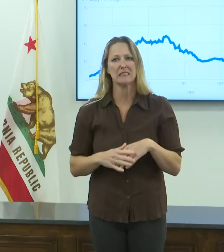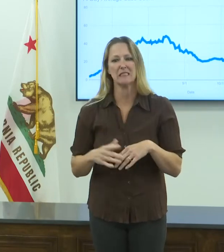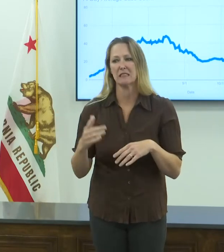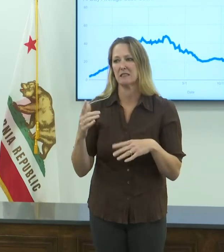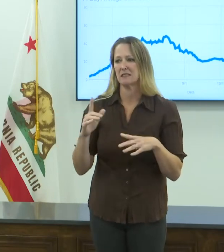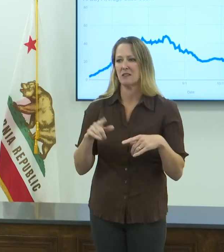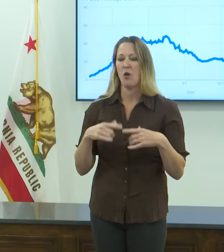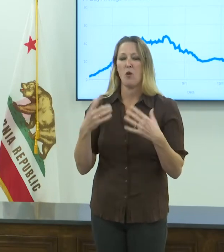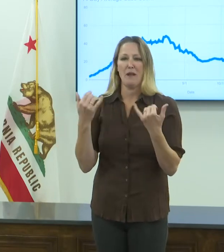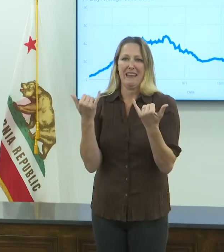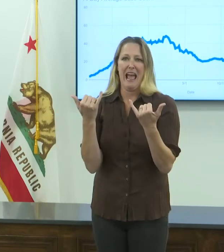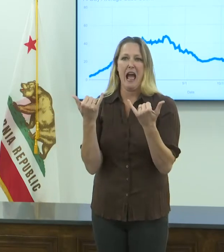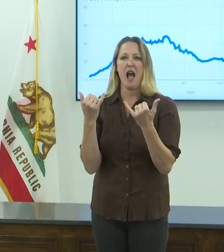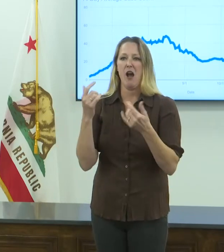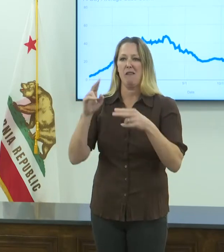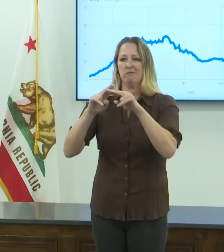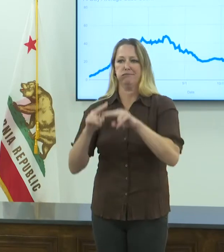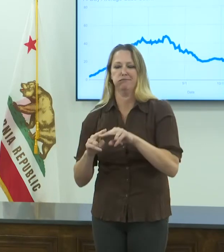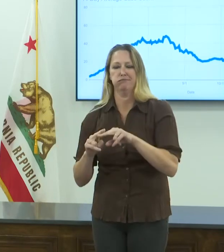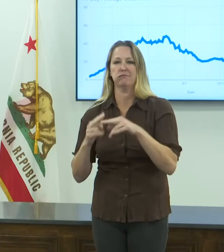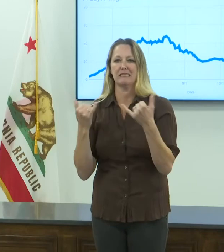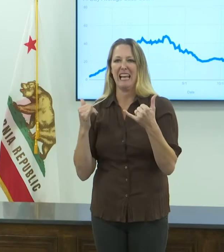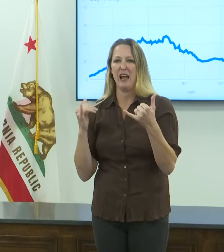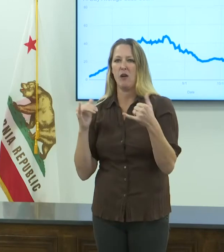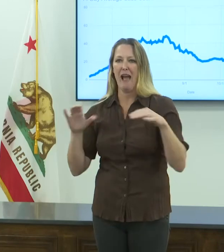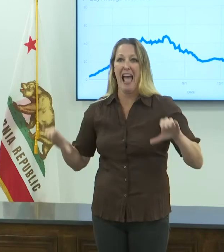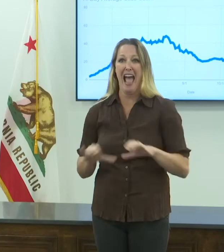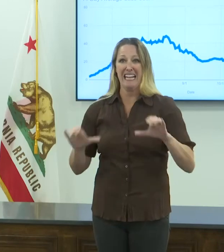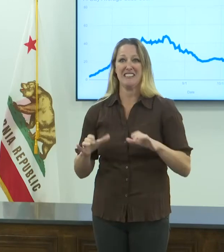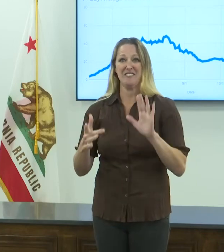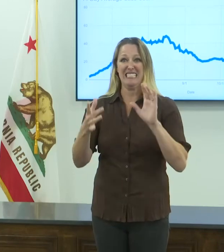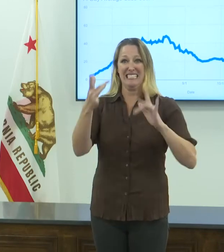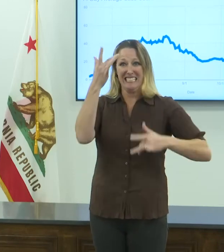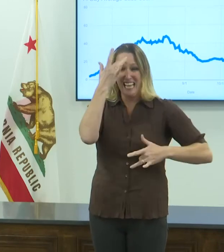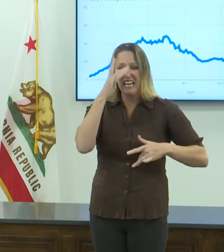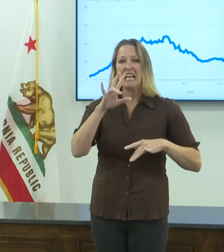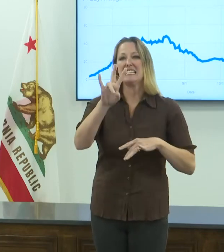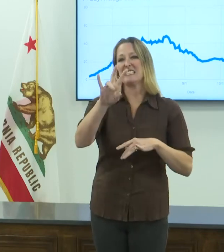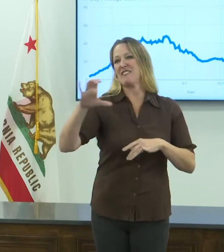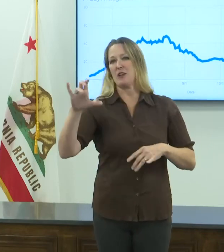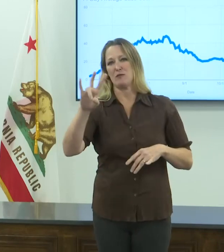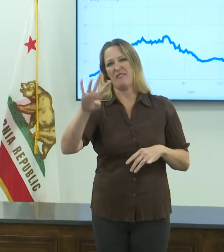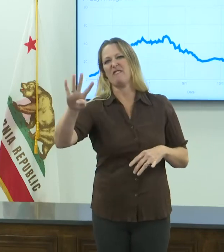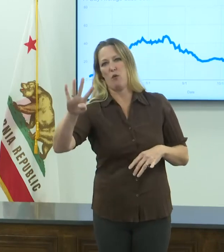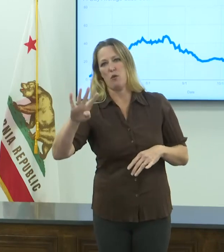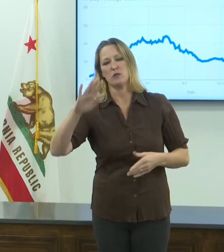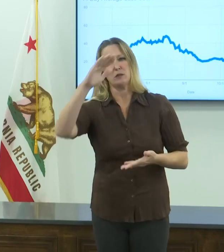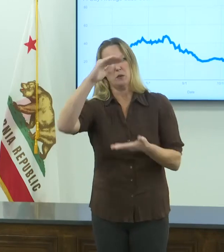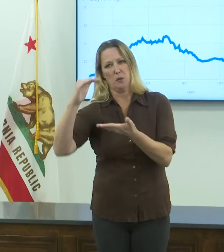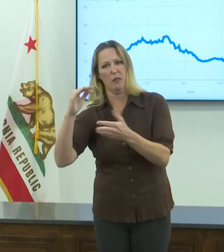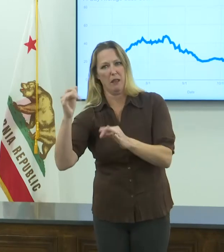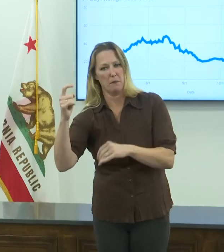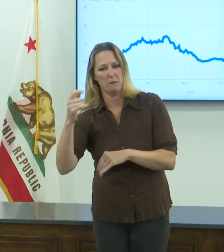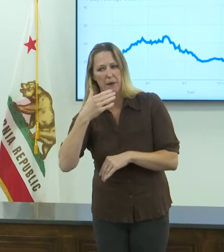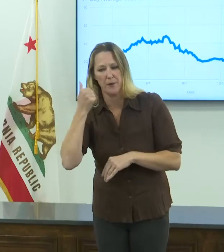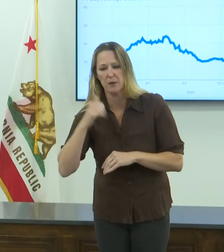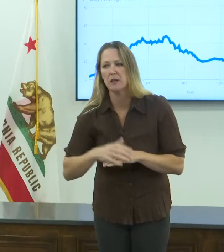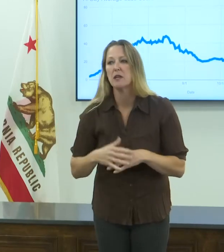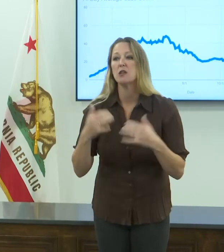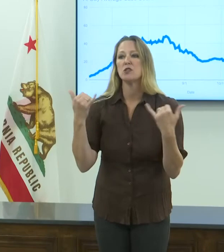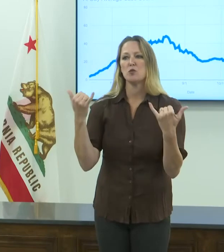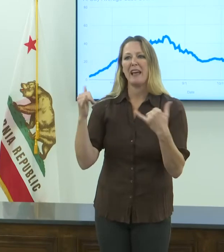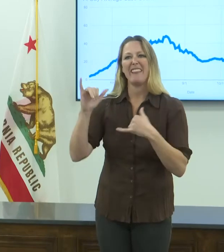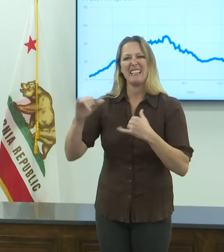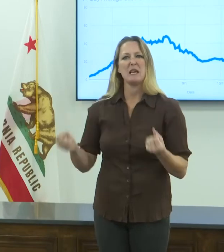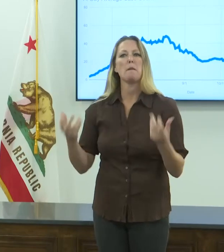cases. Fortunately, we've come down some. We're at 774 today, people recovering at home.